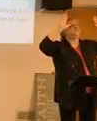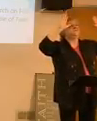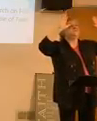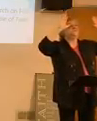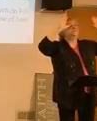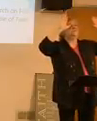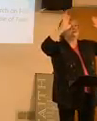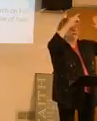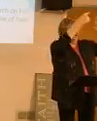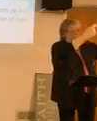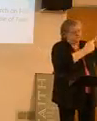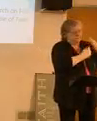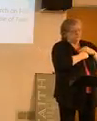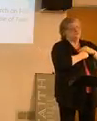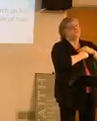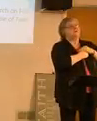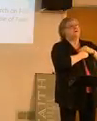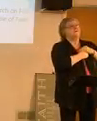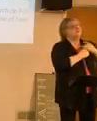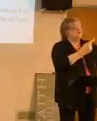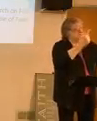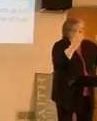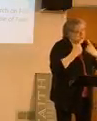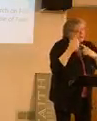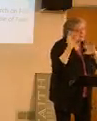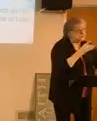I invite you to do something special.